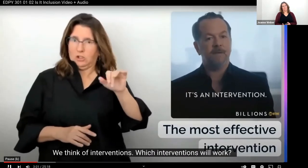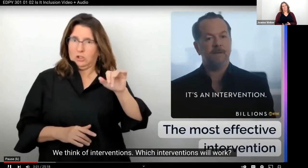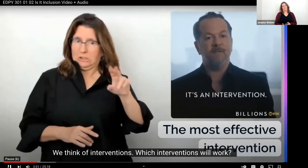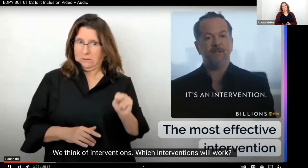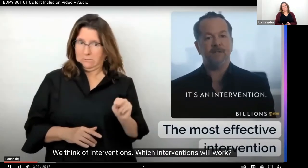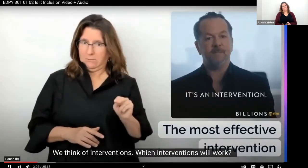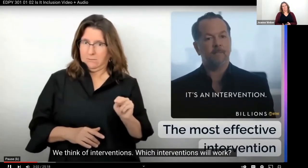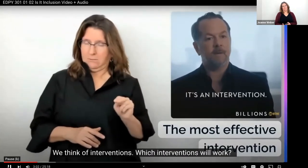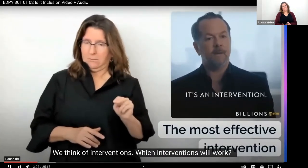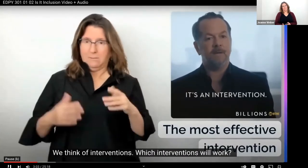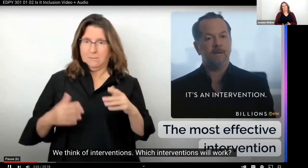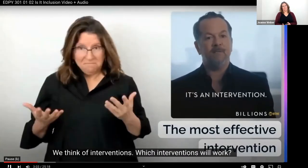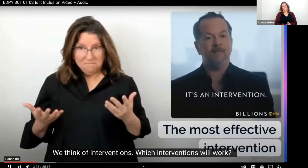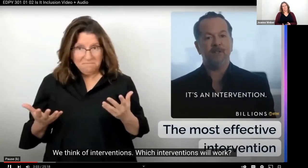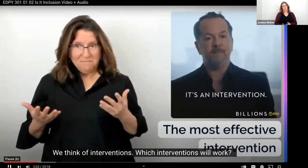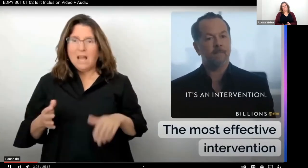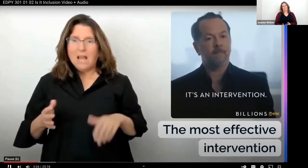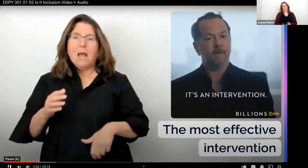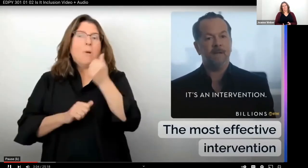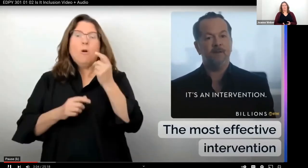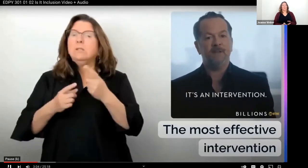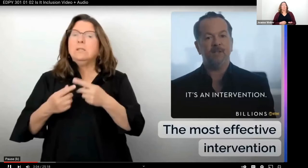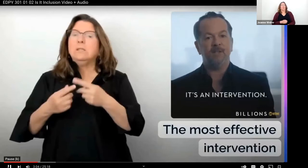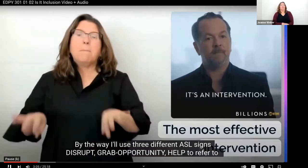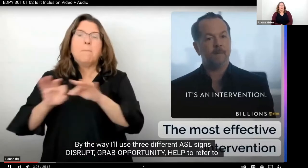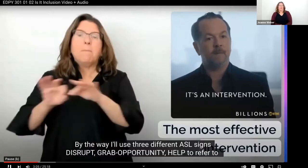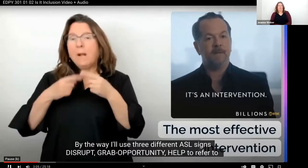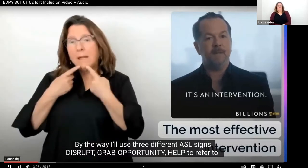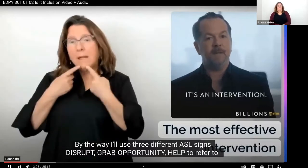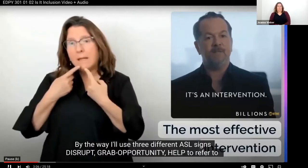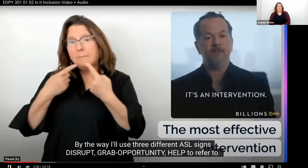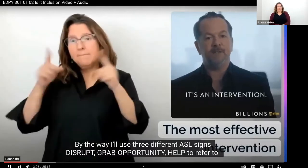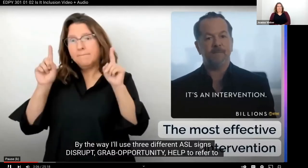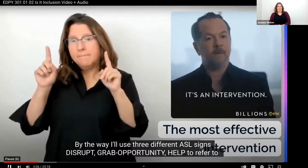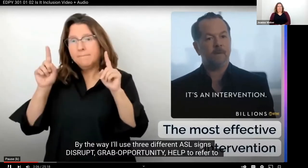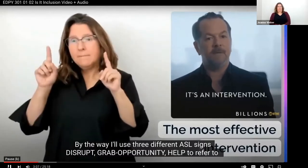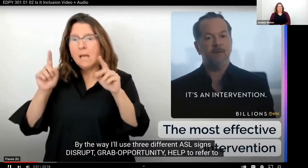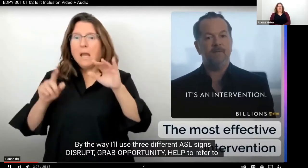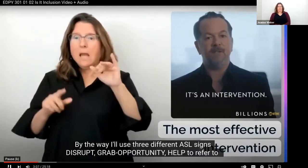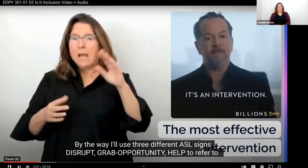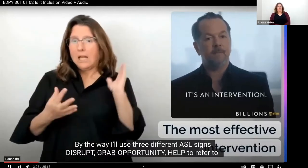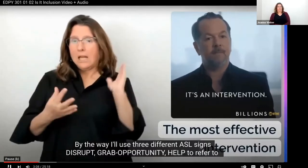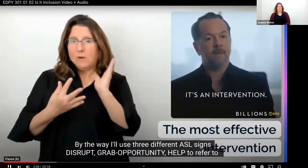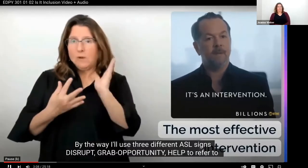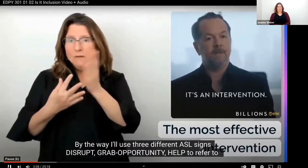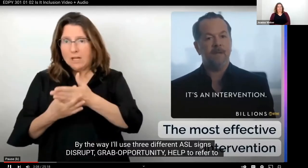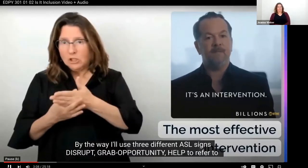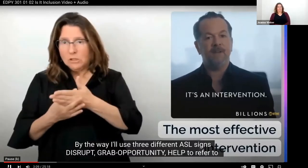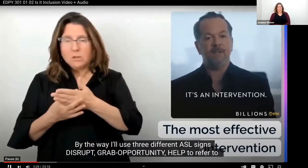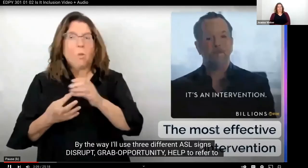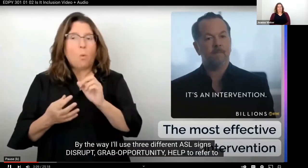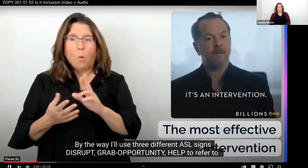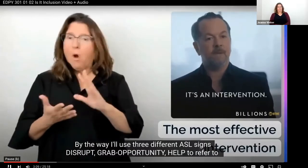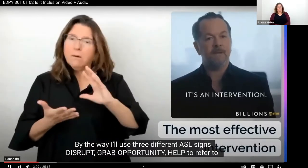interventions. Which interventions will work? By the way, I'll use 3 different ASL signs: